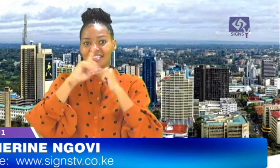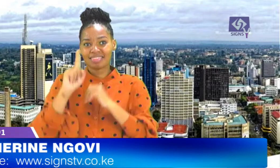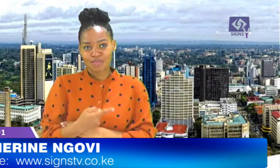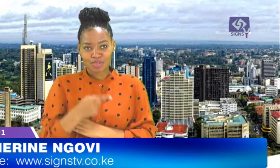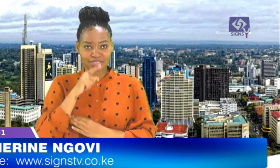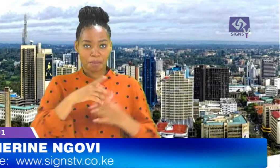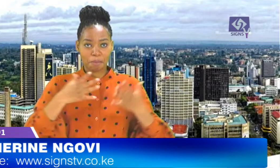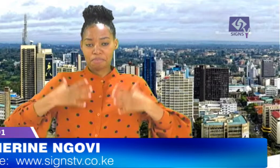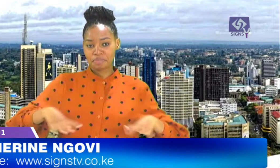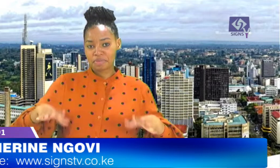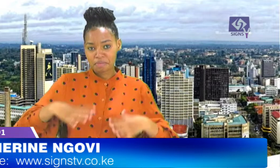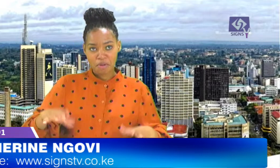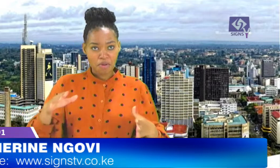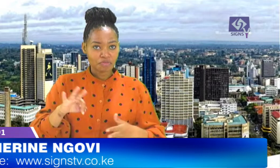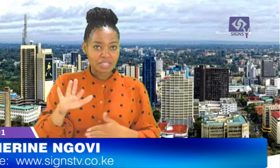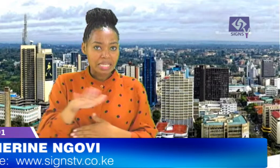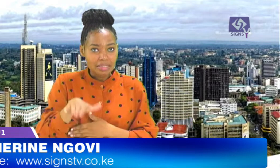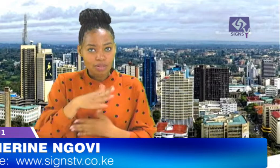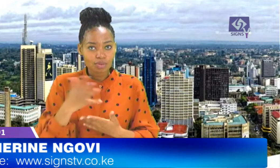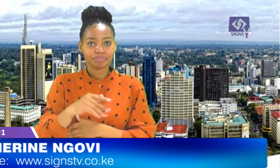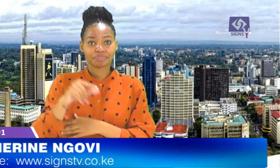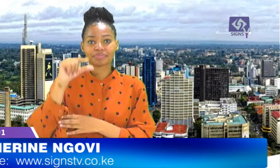On to the next news.